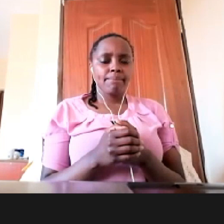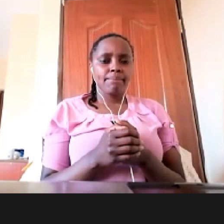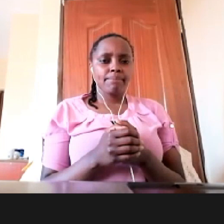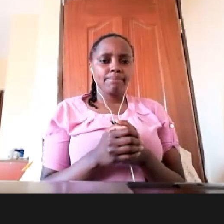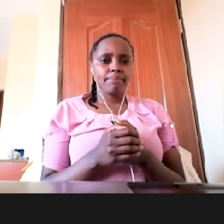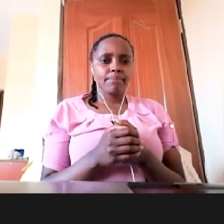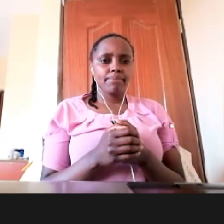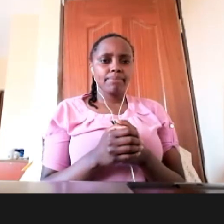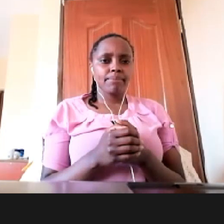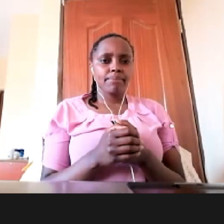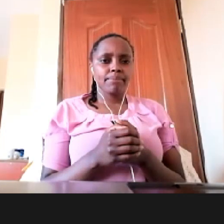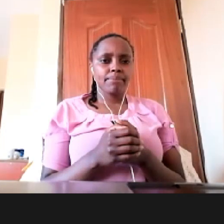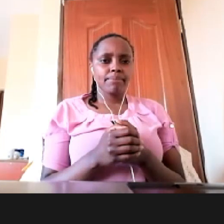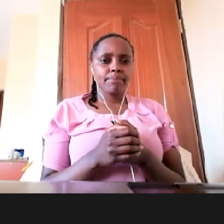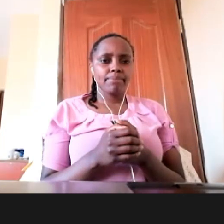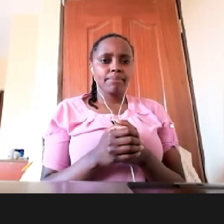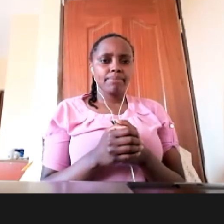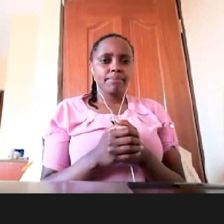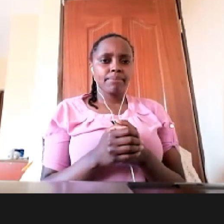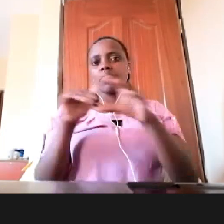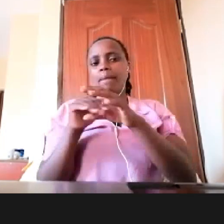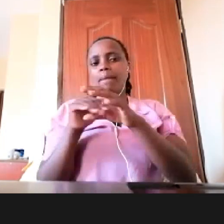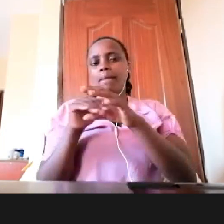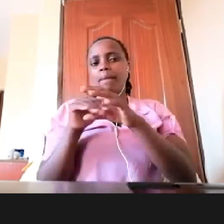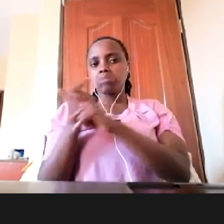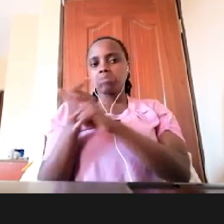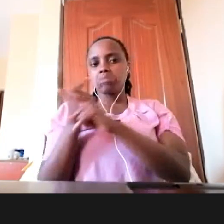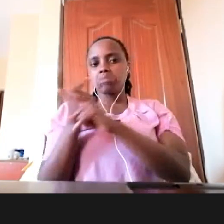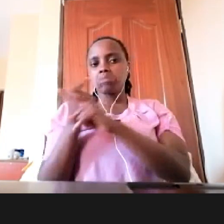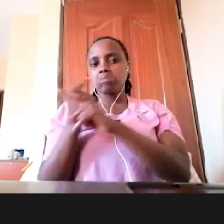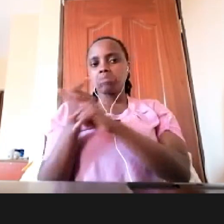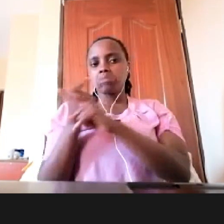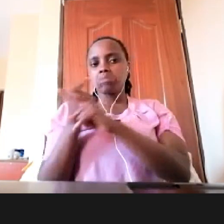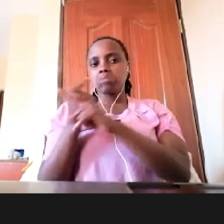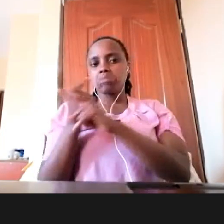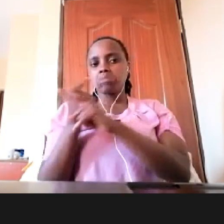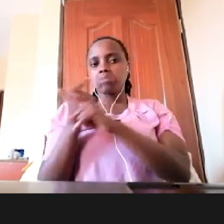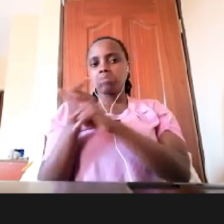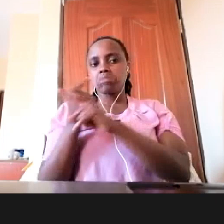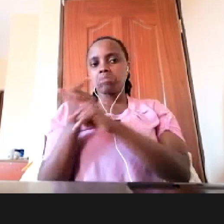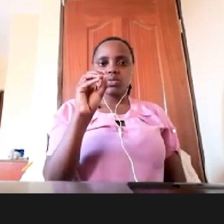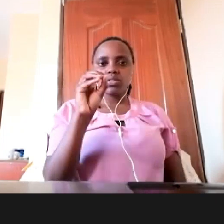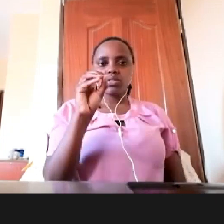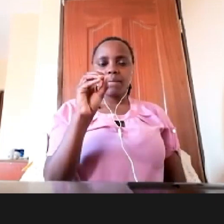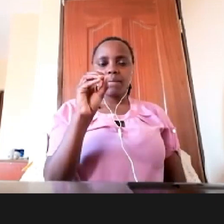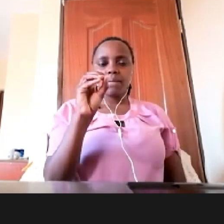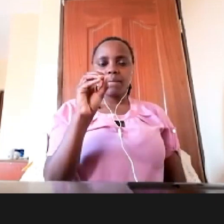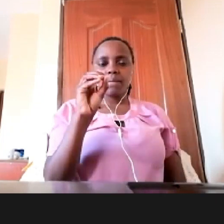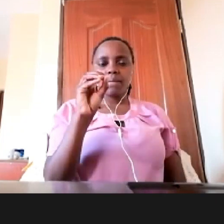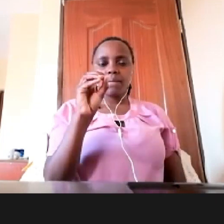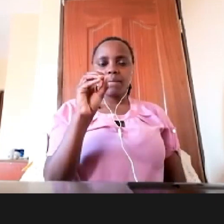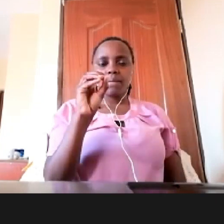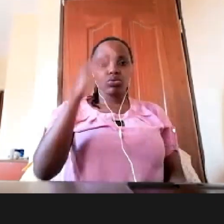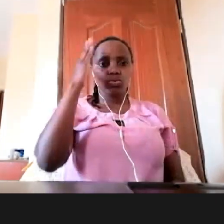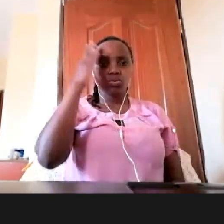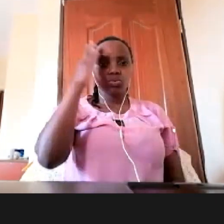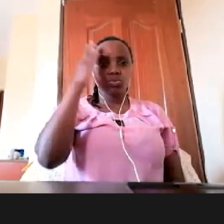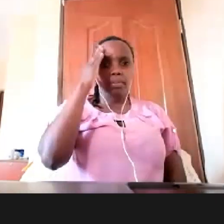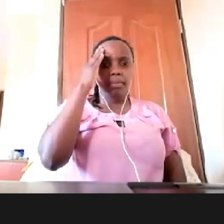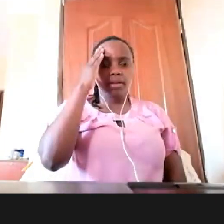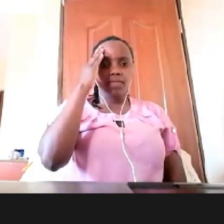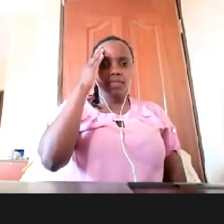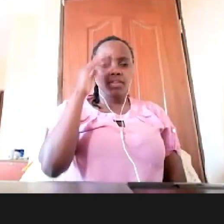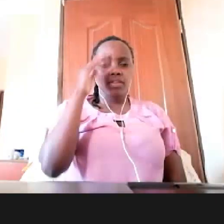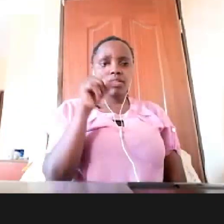in among member states and among civil society organizations. But you should know that